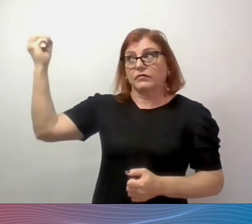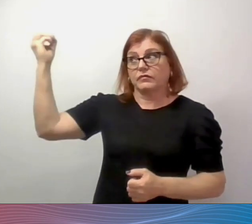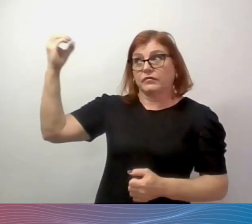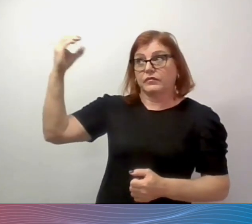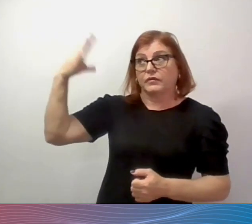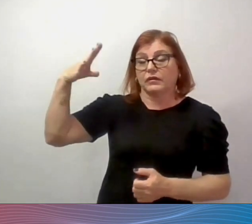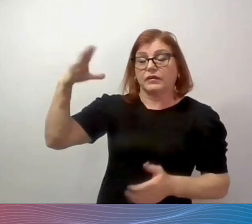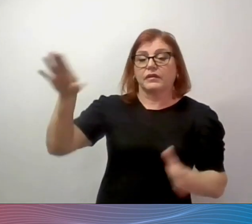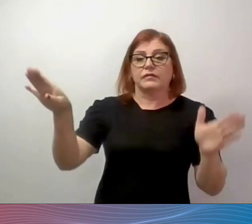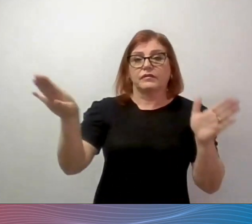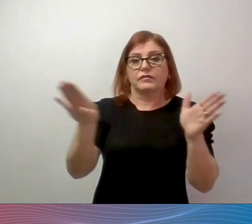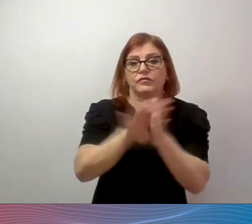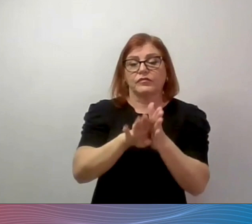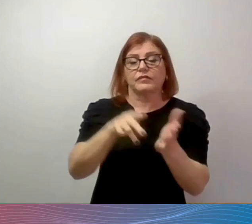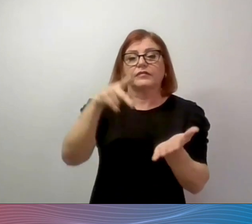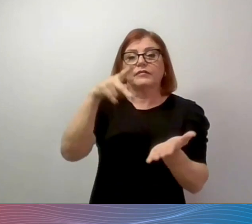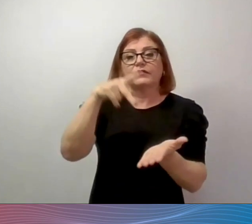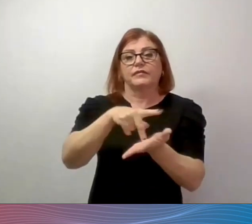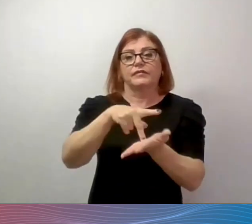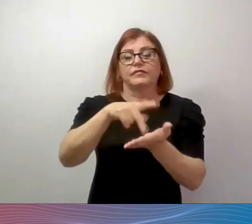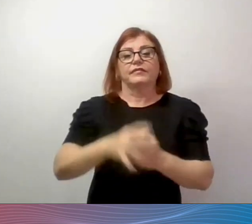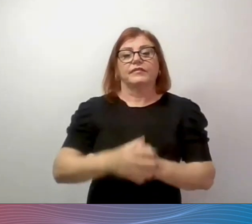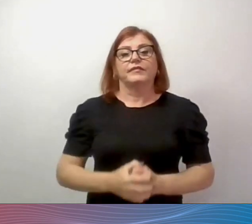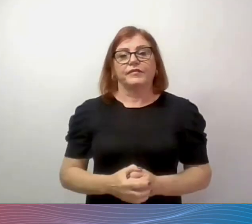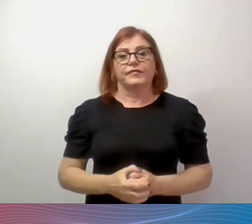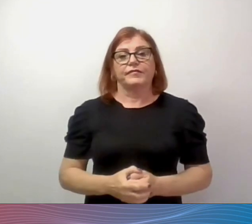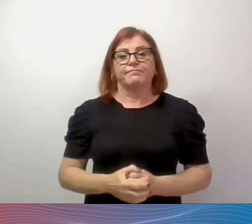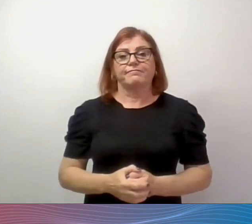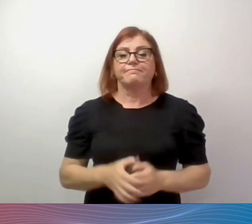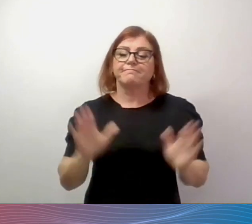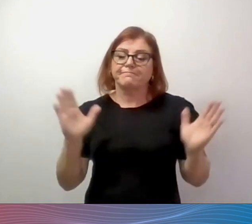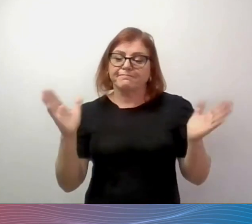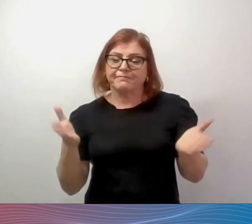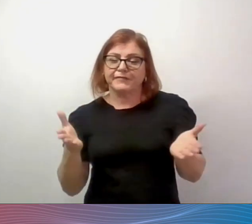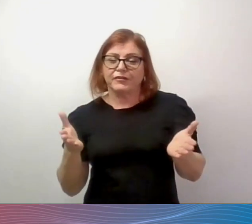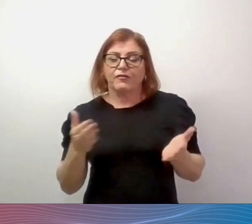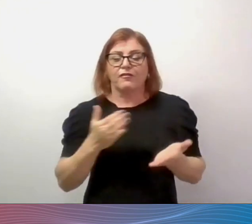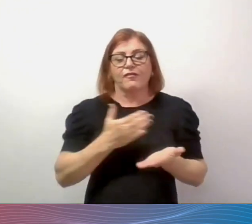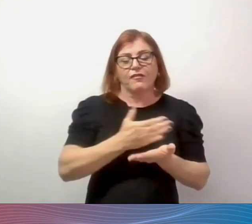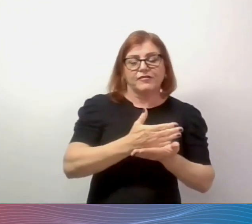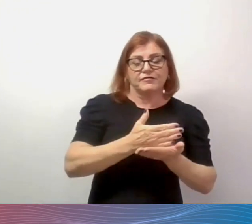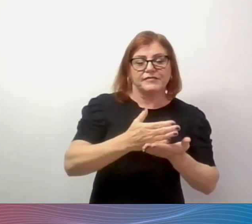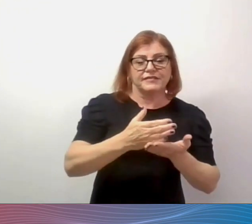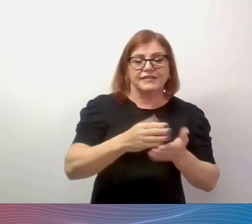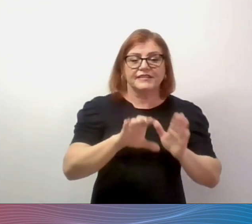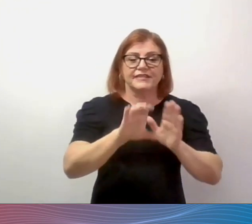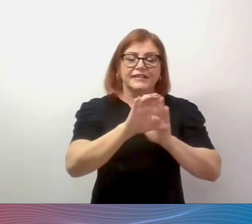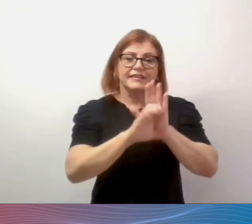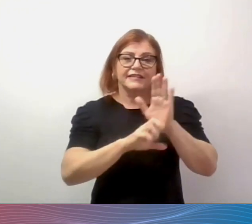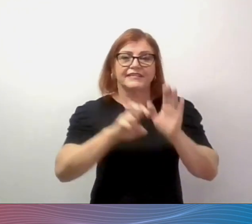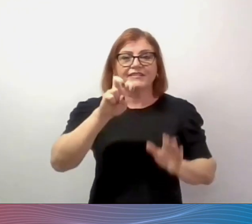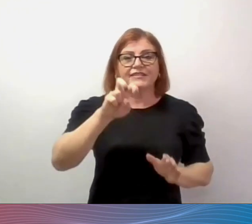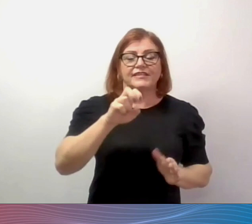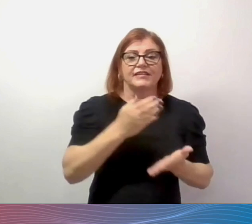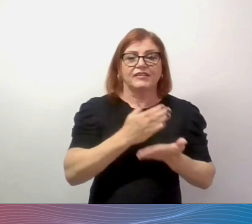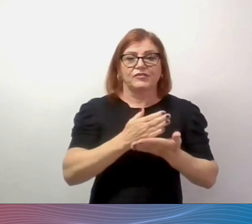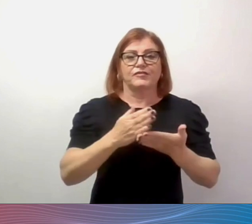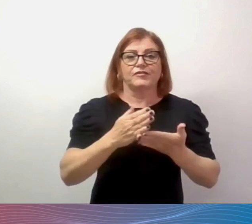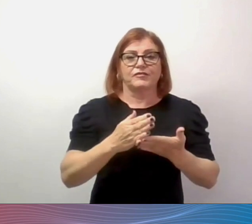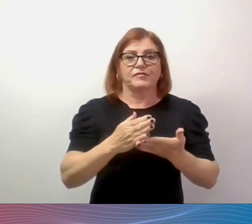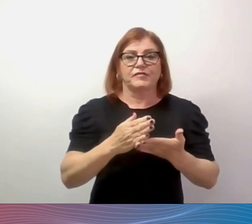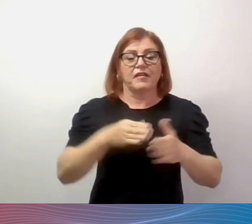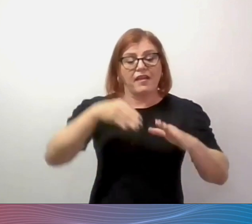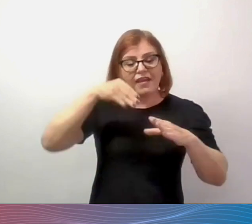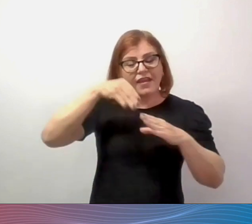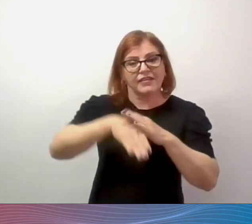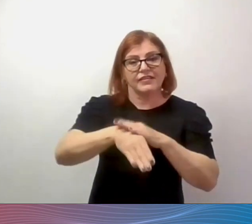grace and now we arrive in truth. E agora, a partir do capítulo 5, seu começo, nós vamos entrar no amor. And now,